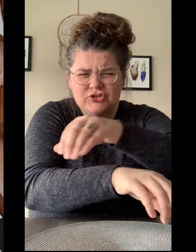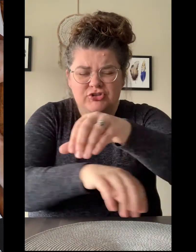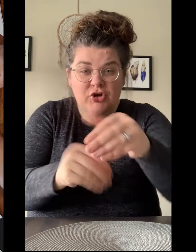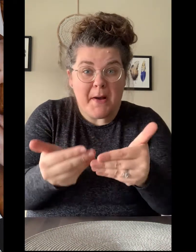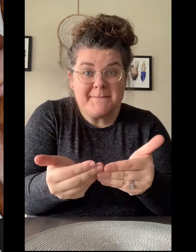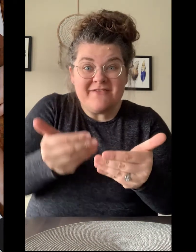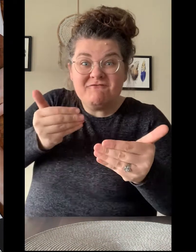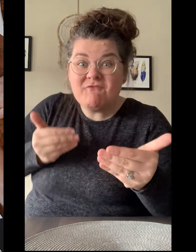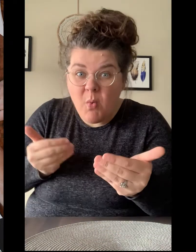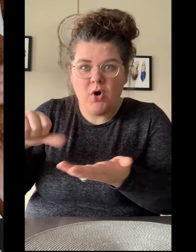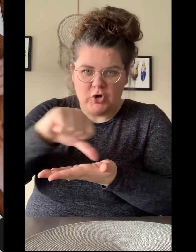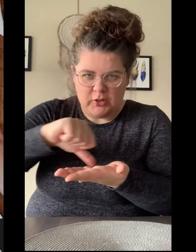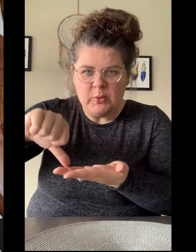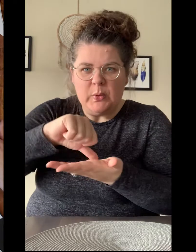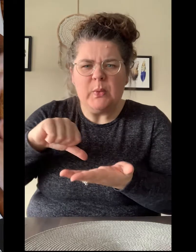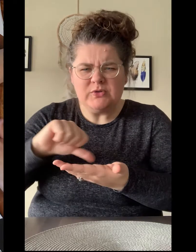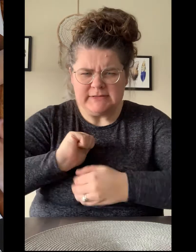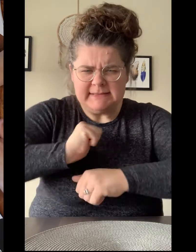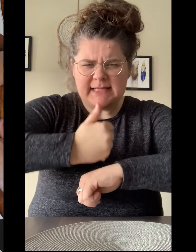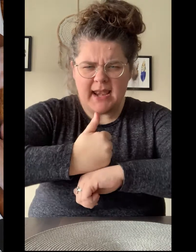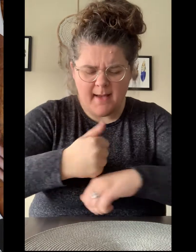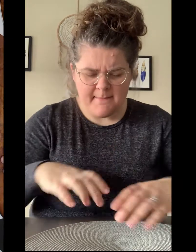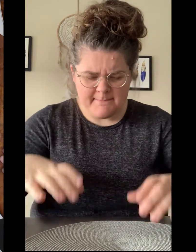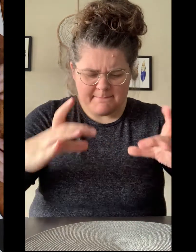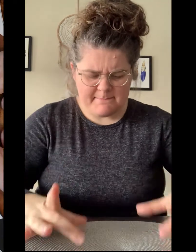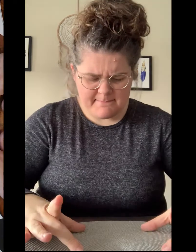these before I start gluing them down.